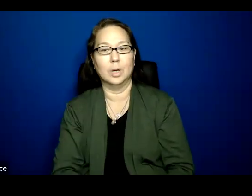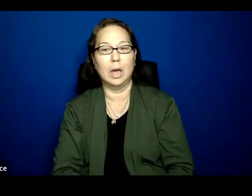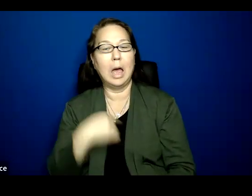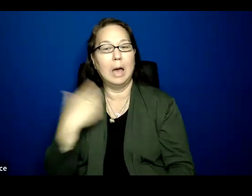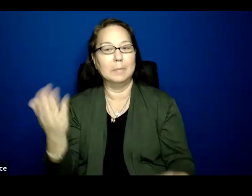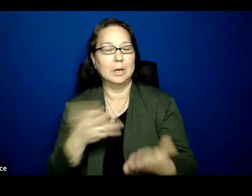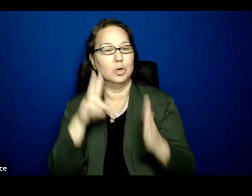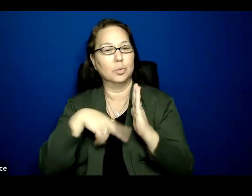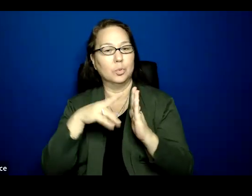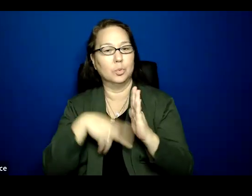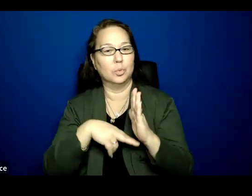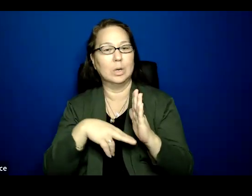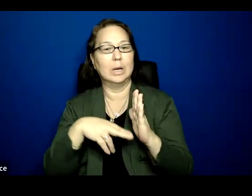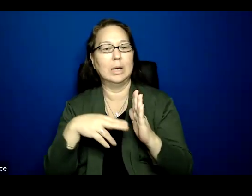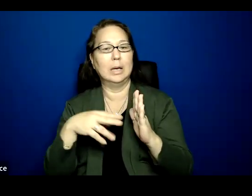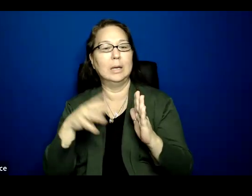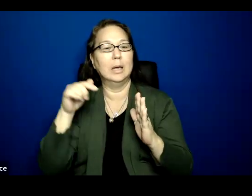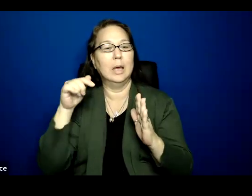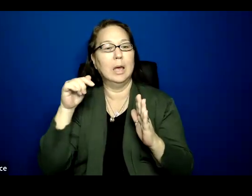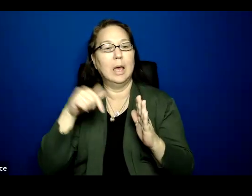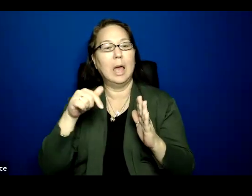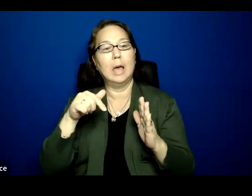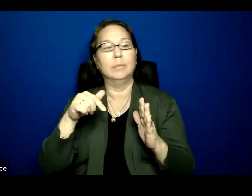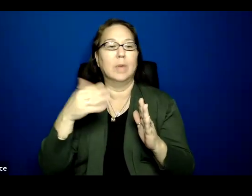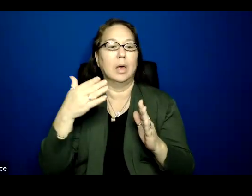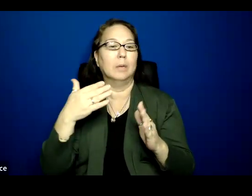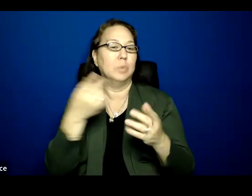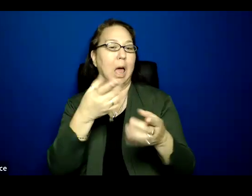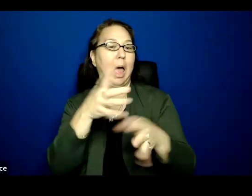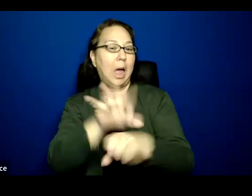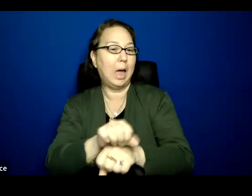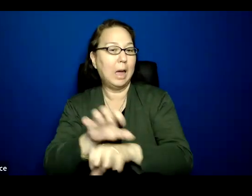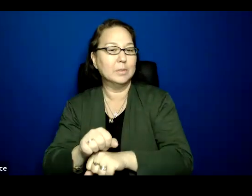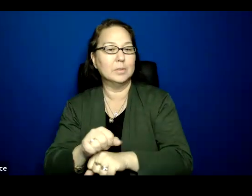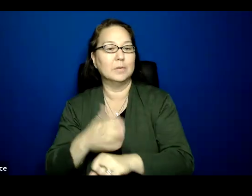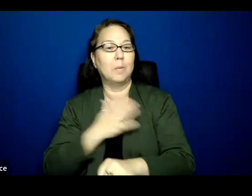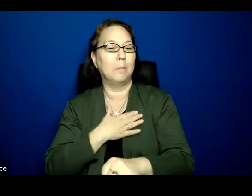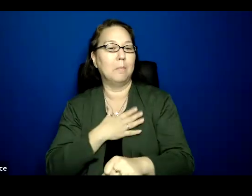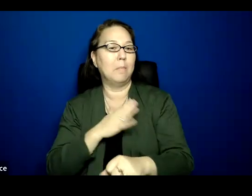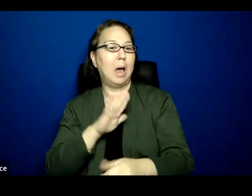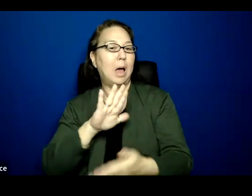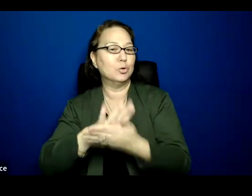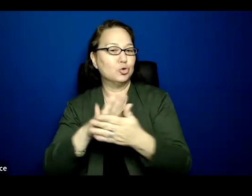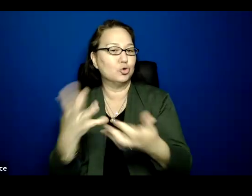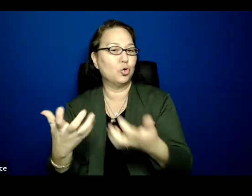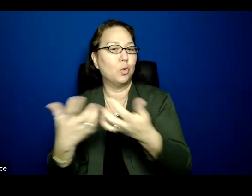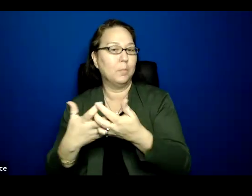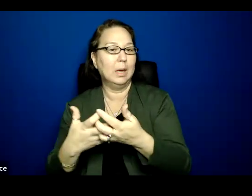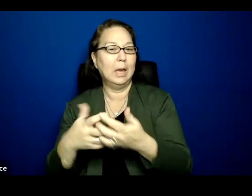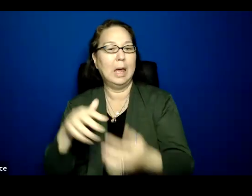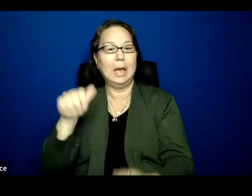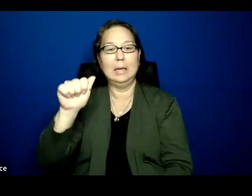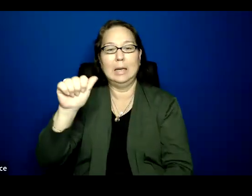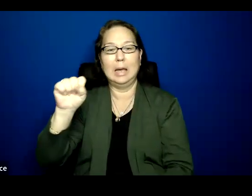statement written by my schoolmates in the ASL program, which is for students with autism. This one is from Nathan.